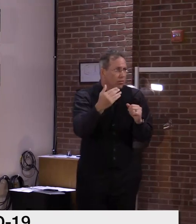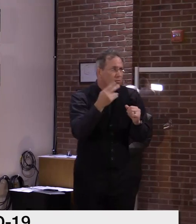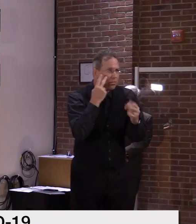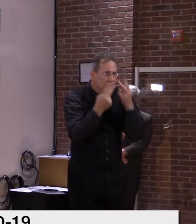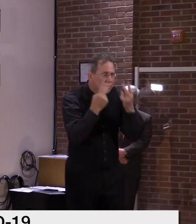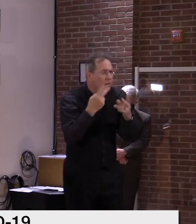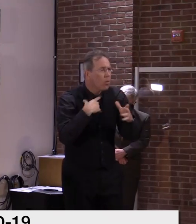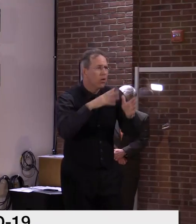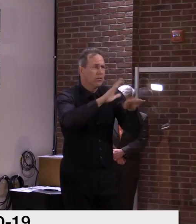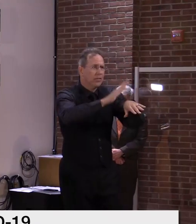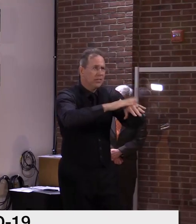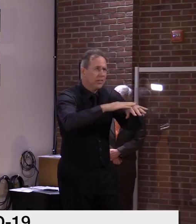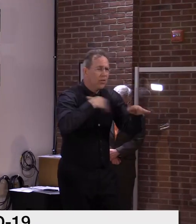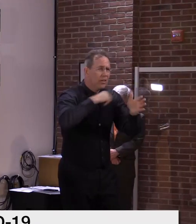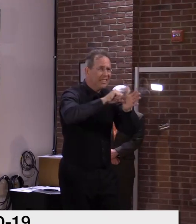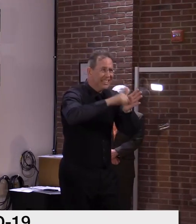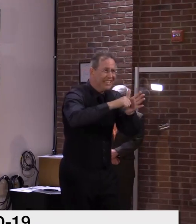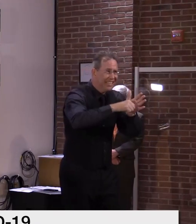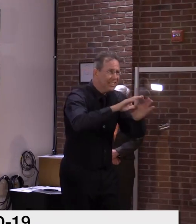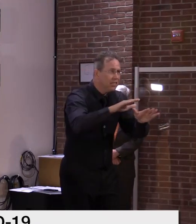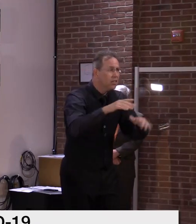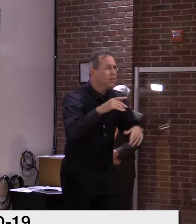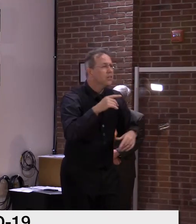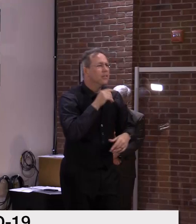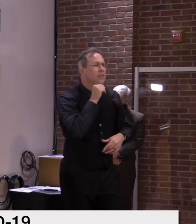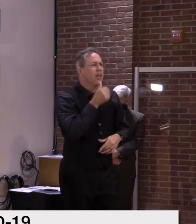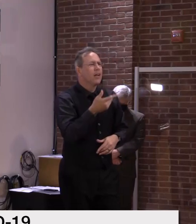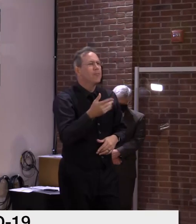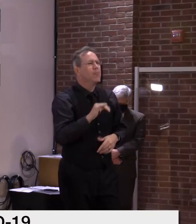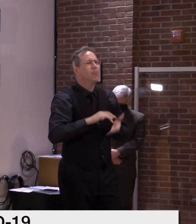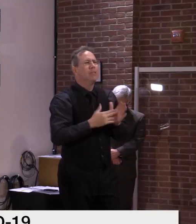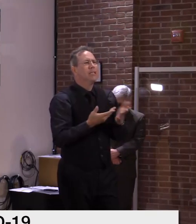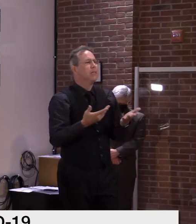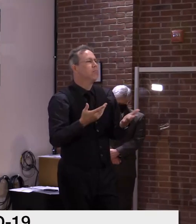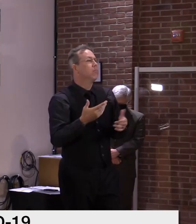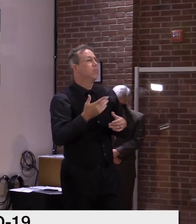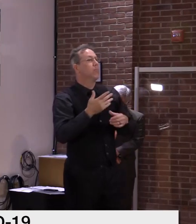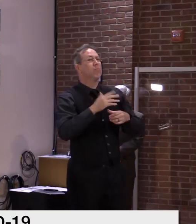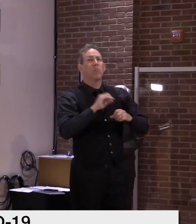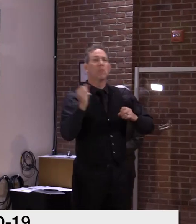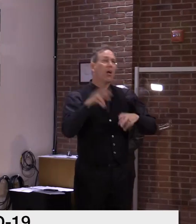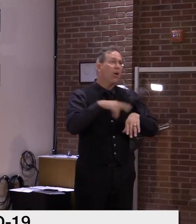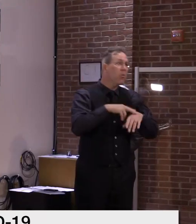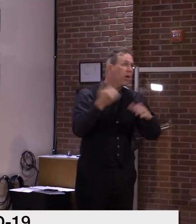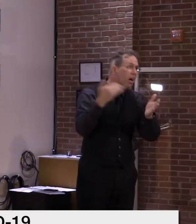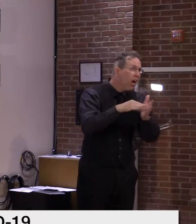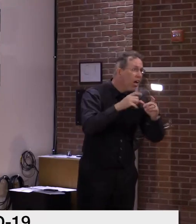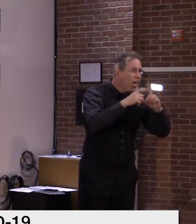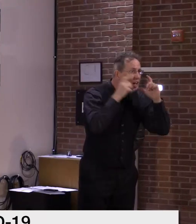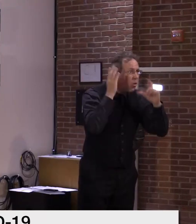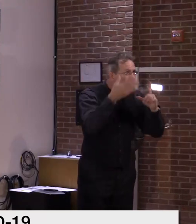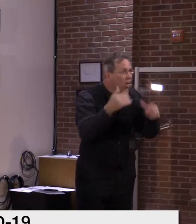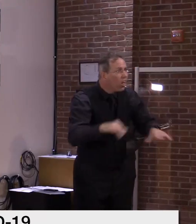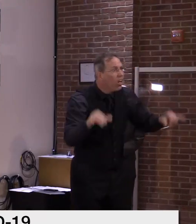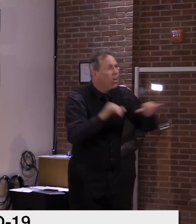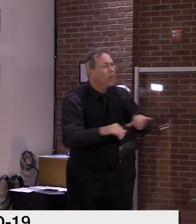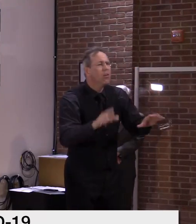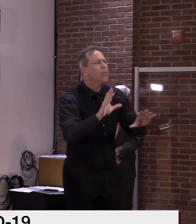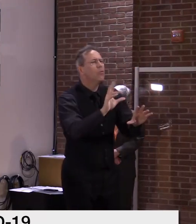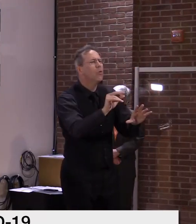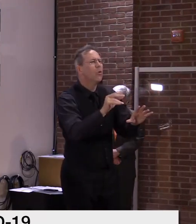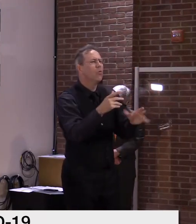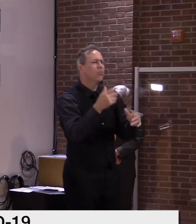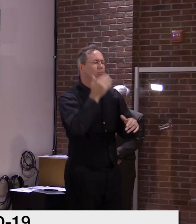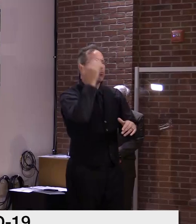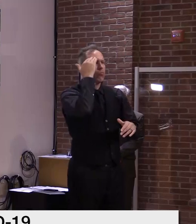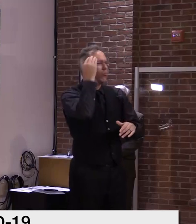to hardship, if you will, in behaviors that we thought we had gotten rid of and don't need to go back to.